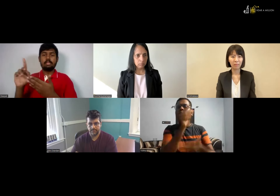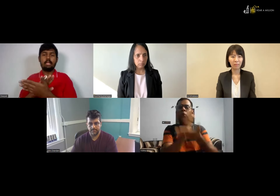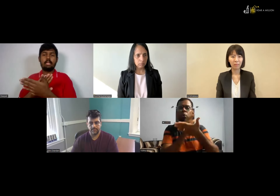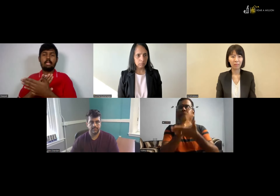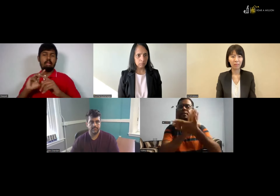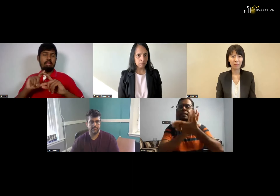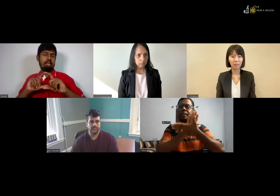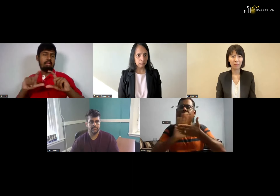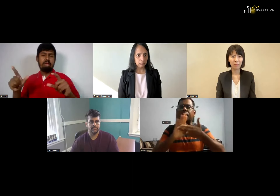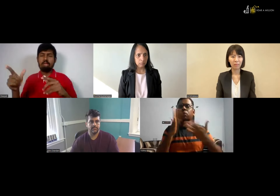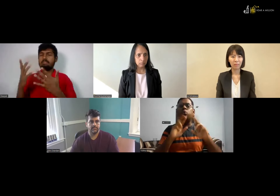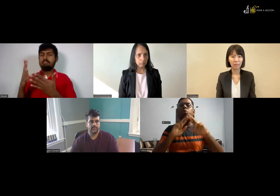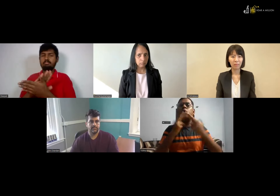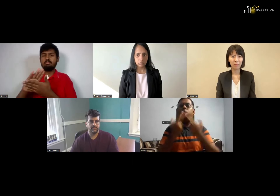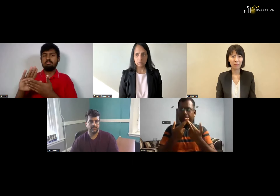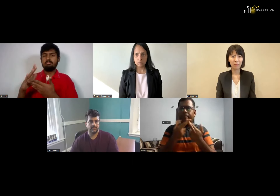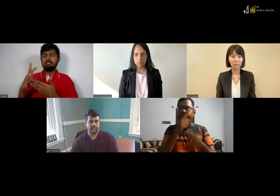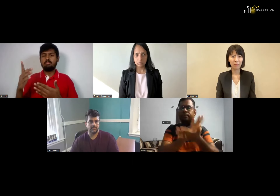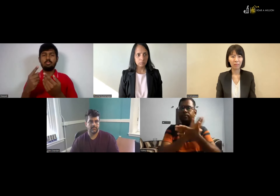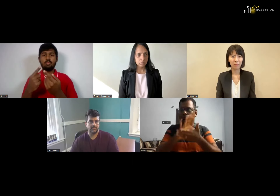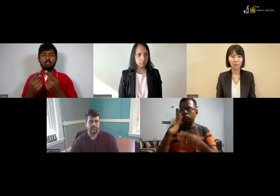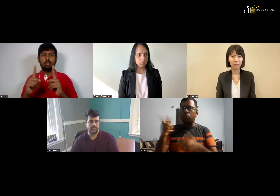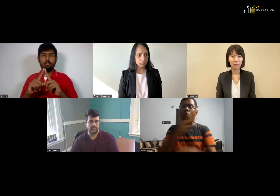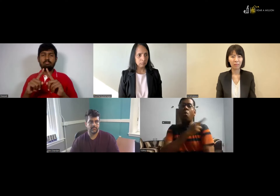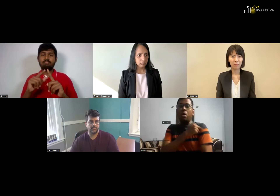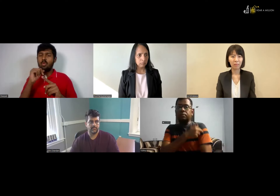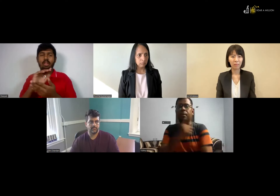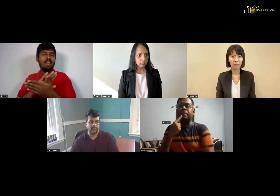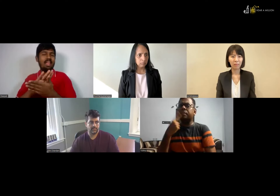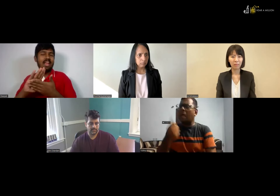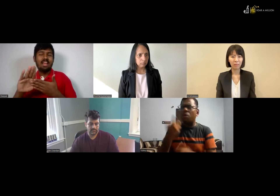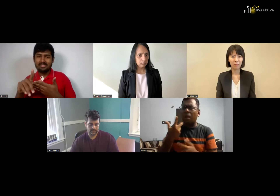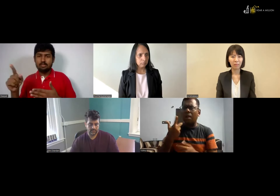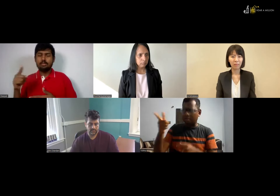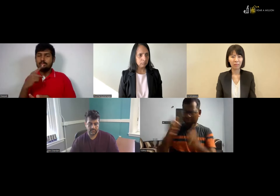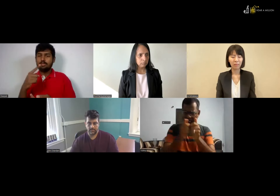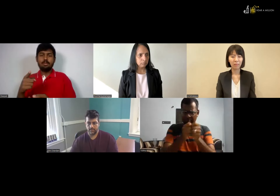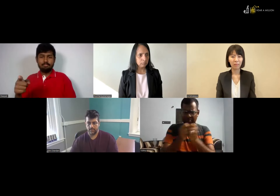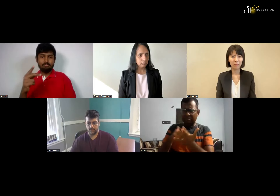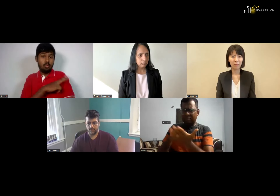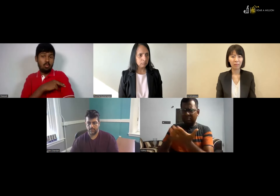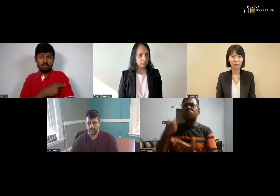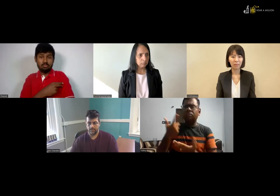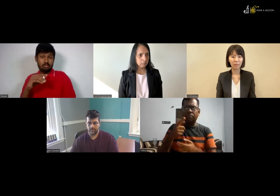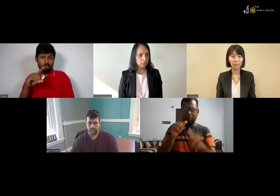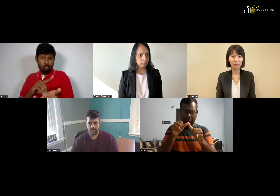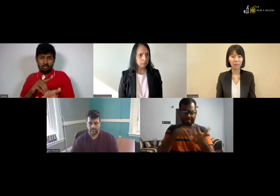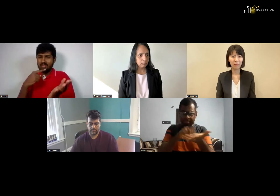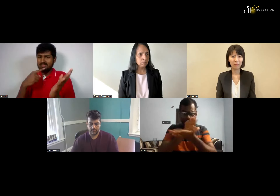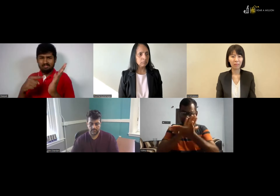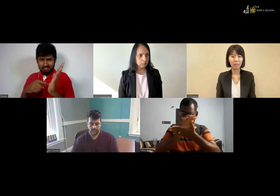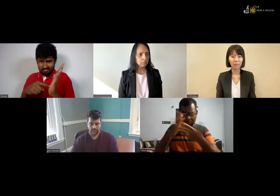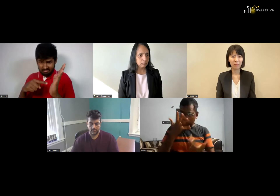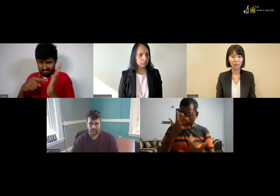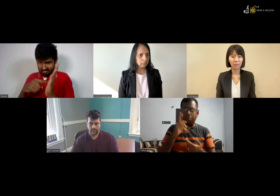what is happening. So he told us that your university is not hygienic, and you where the place is not hygienic.